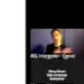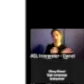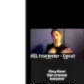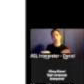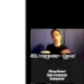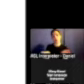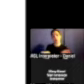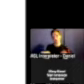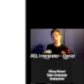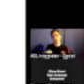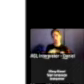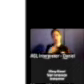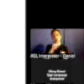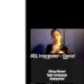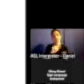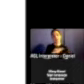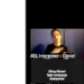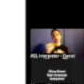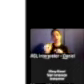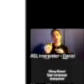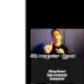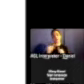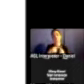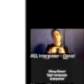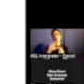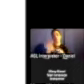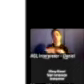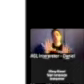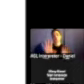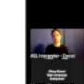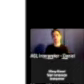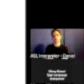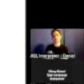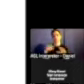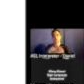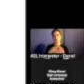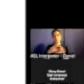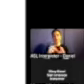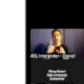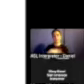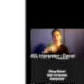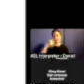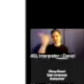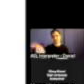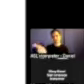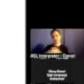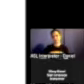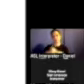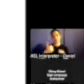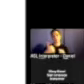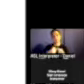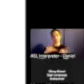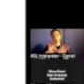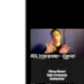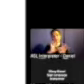can physically leave or close out of Zoom and rejoin at any point. Please remember to take